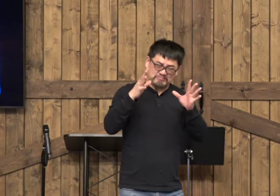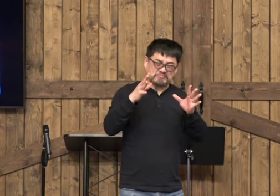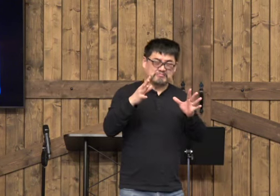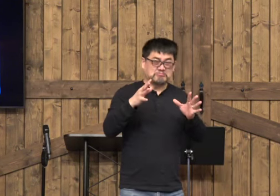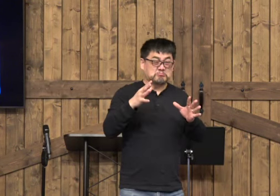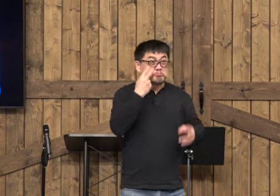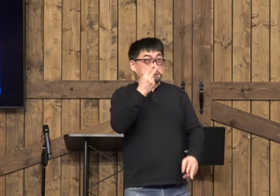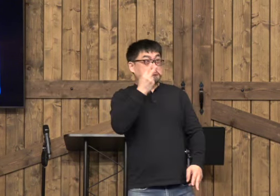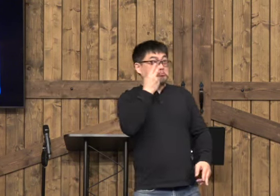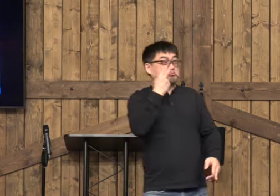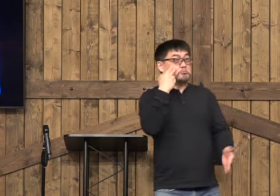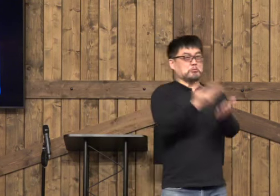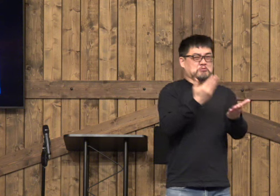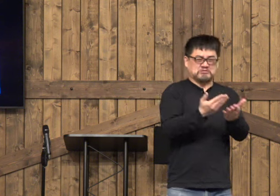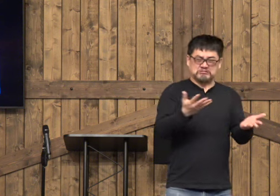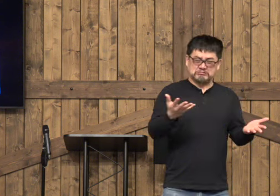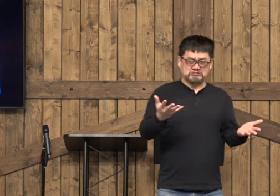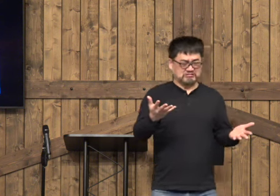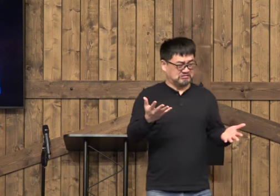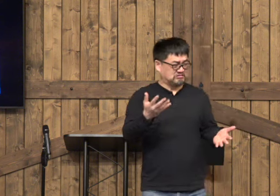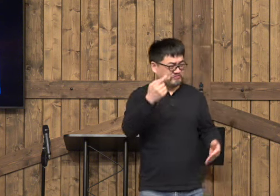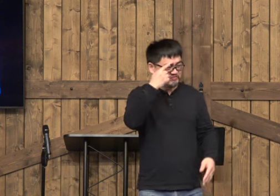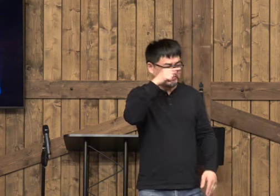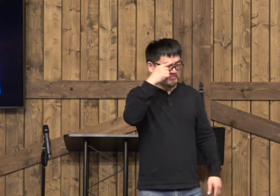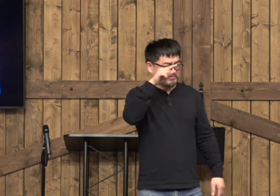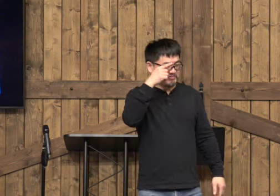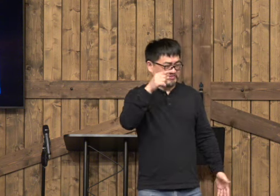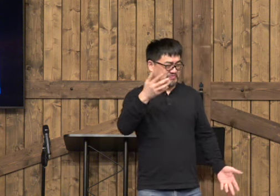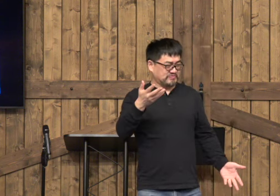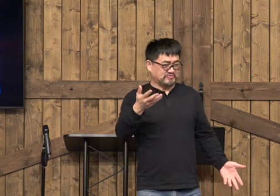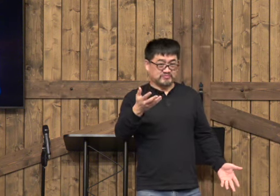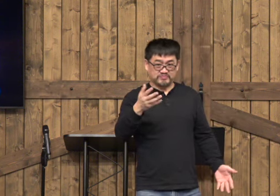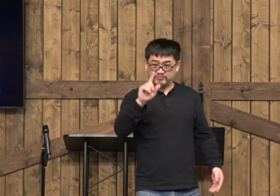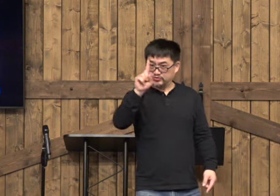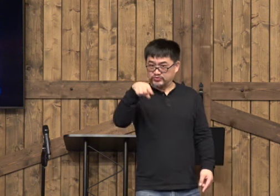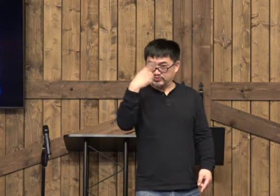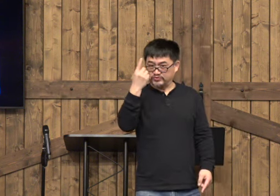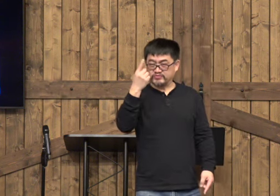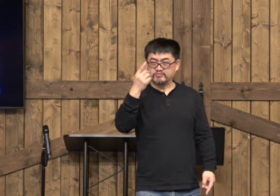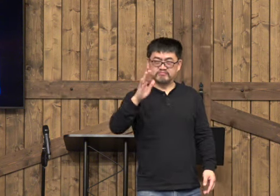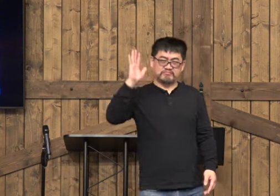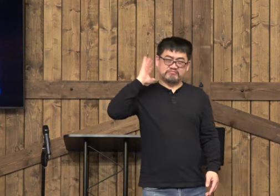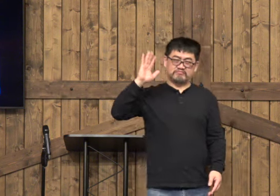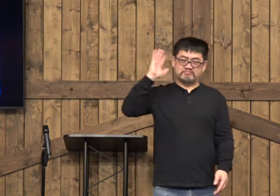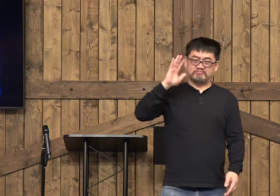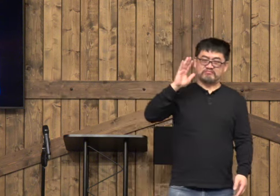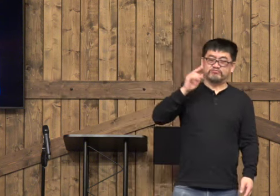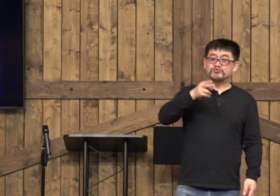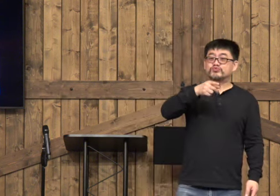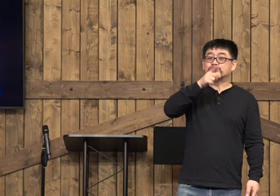That the world is full of sin and darkness. And that he didn't mean to prove it. He had already proved it.